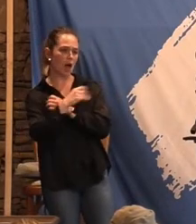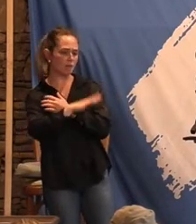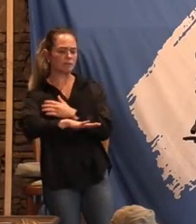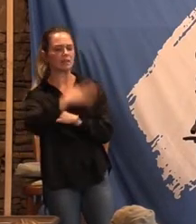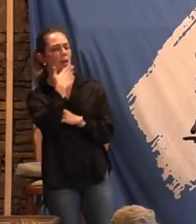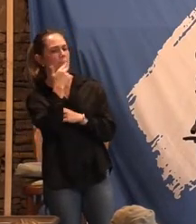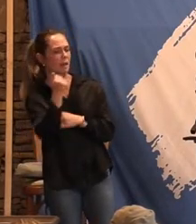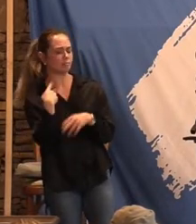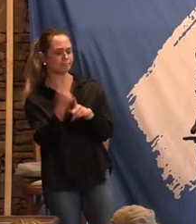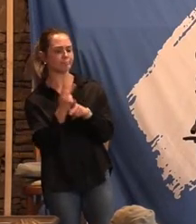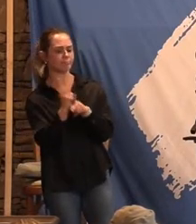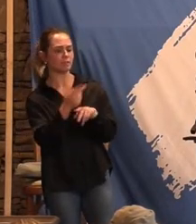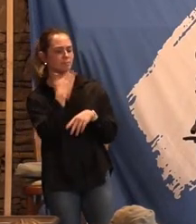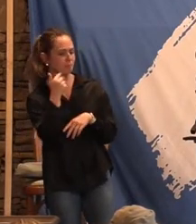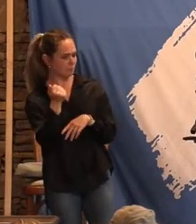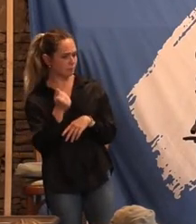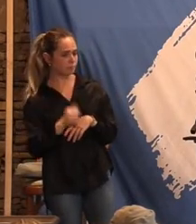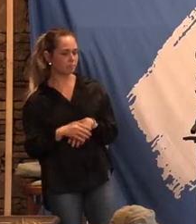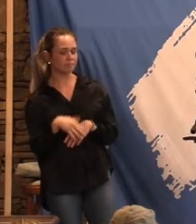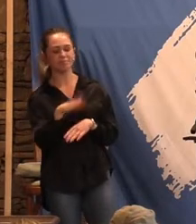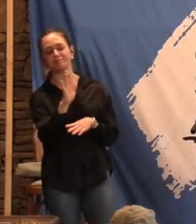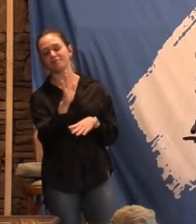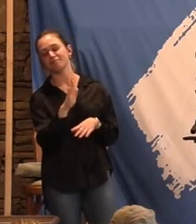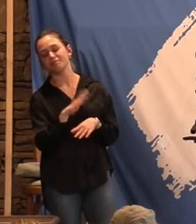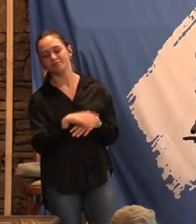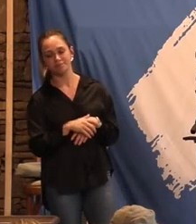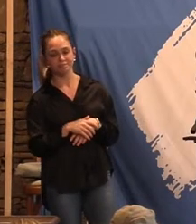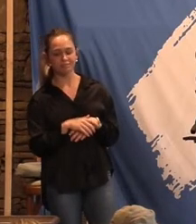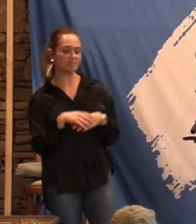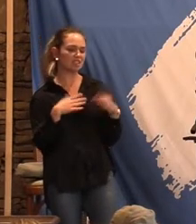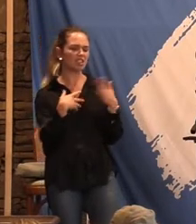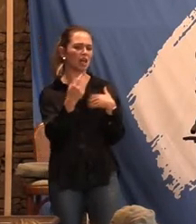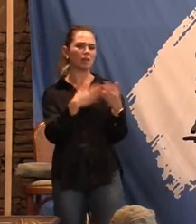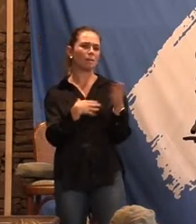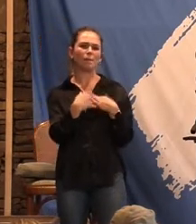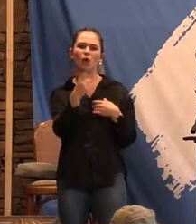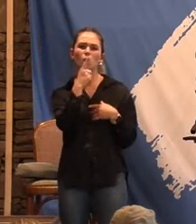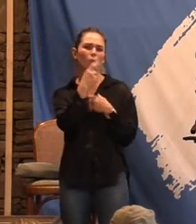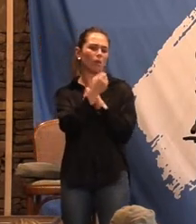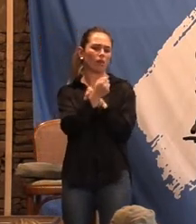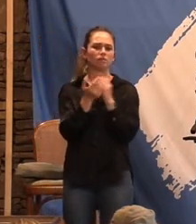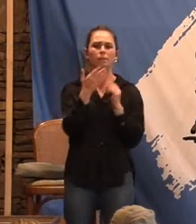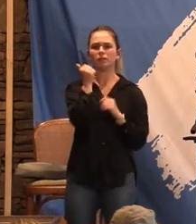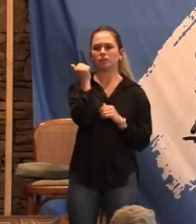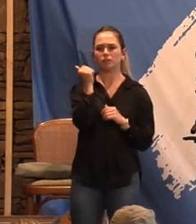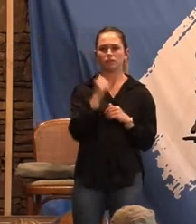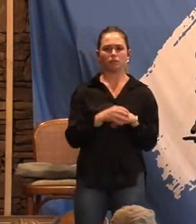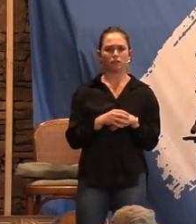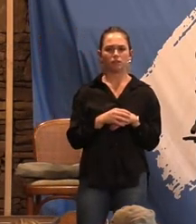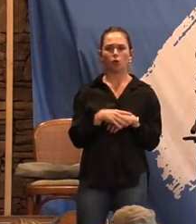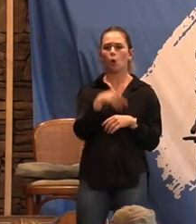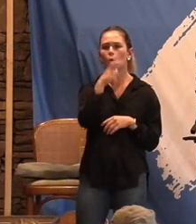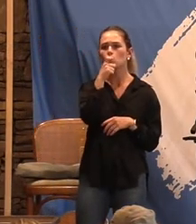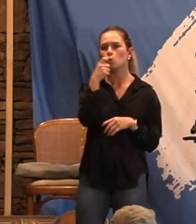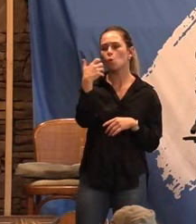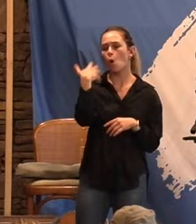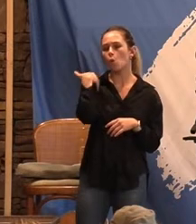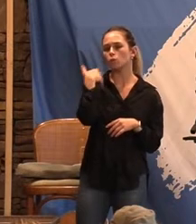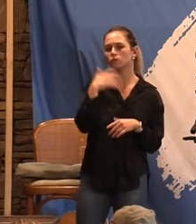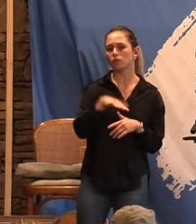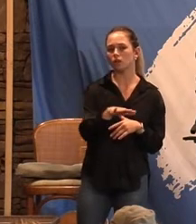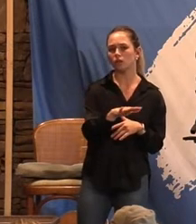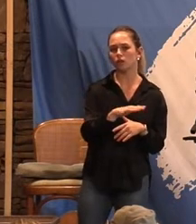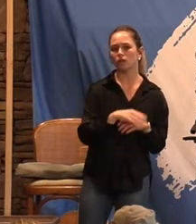best. He'd take care of it best. Pef, said others. It doesn't matter who loves it best. Who owns the